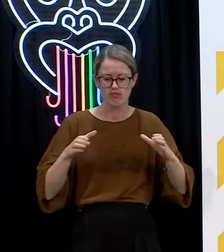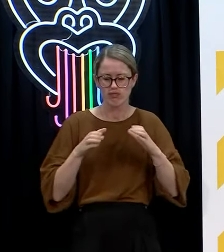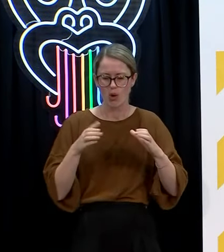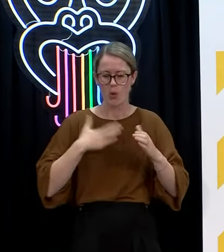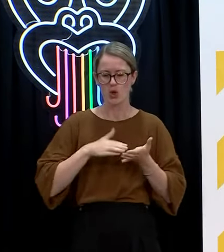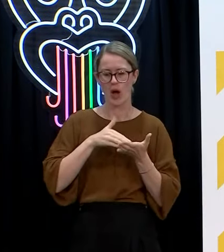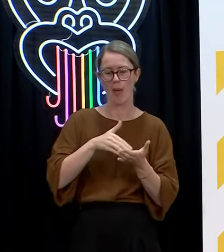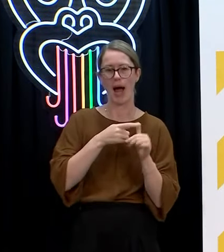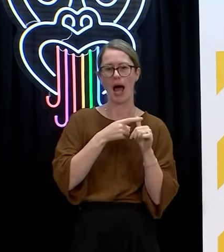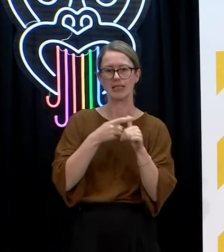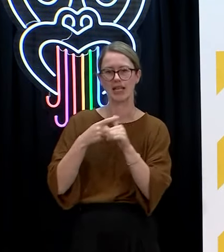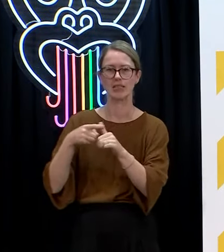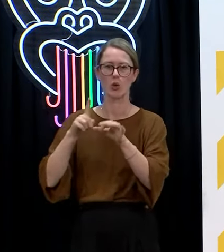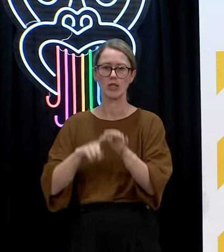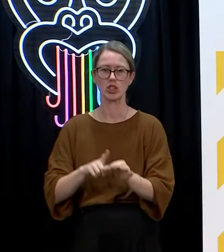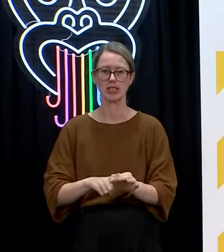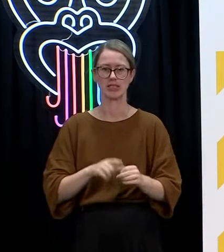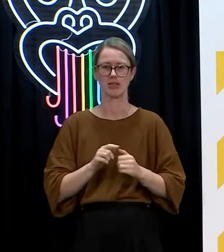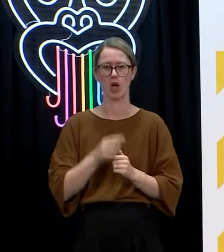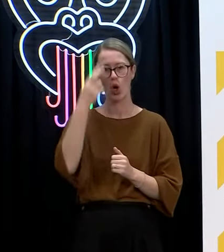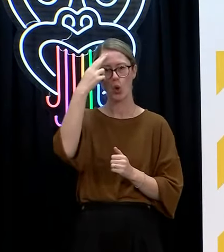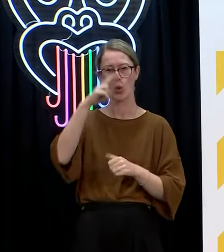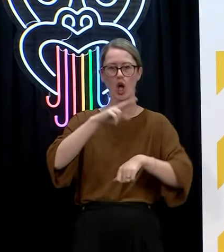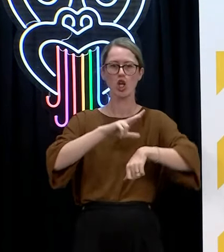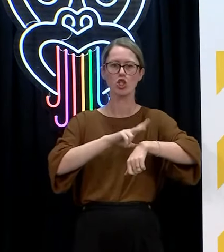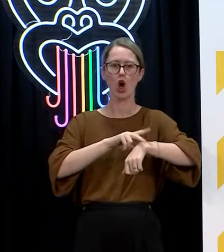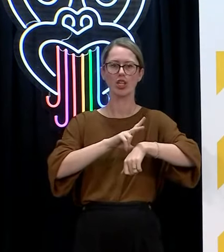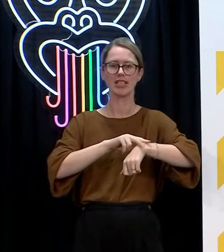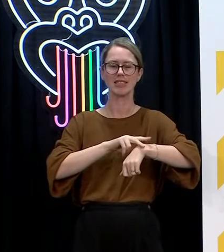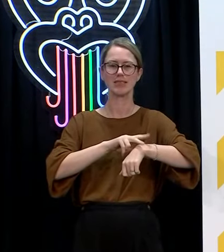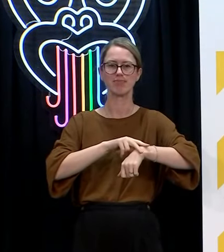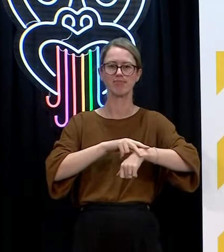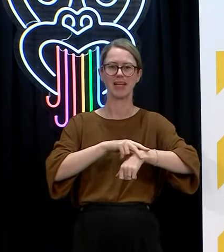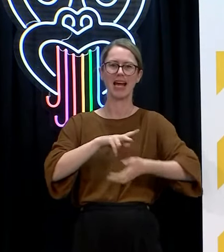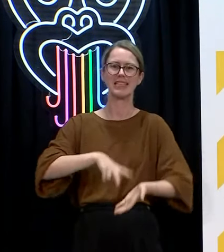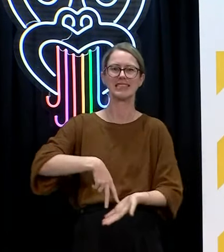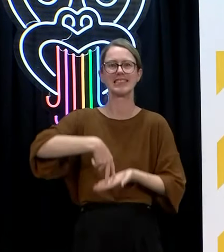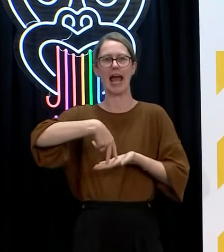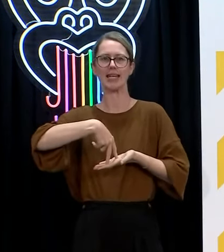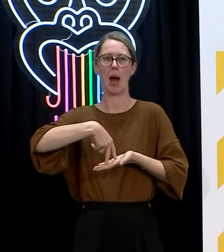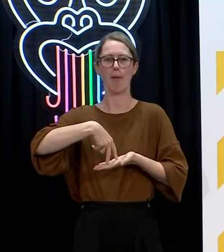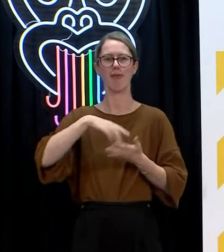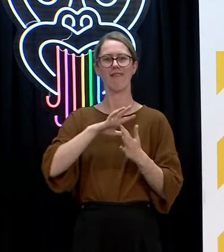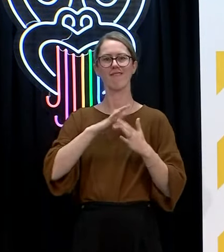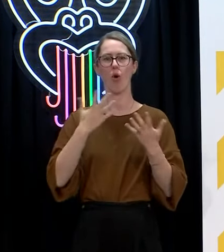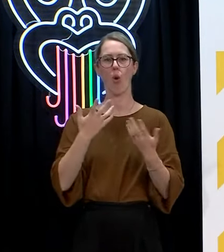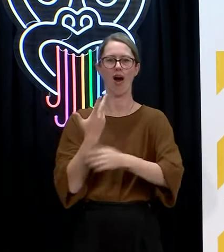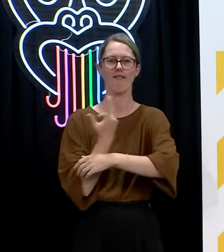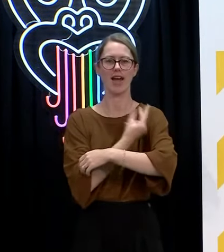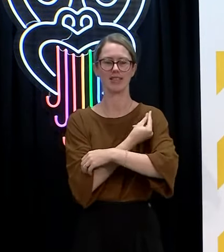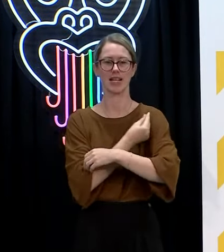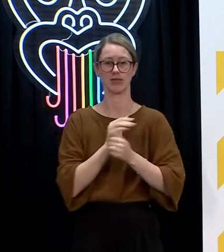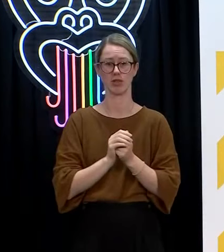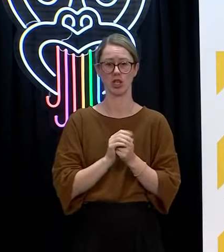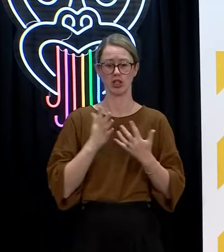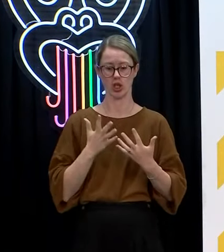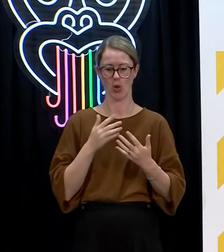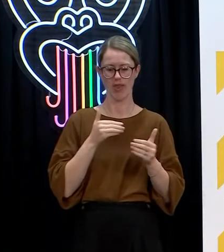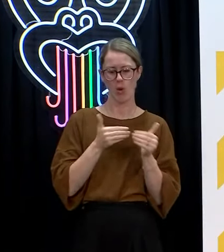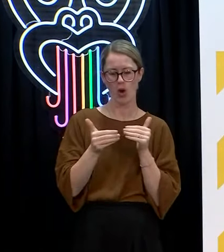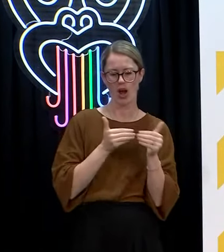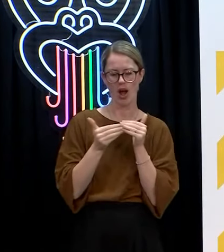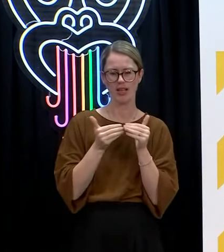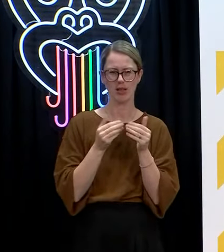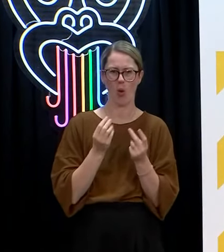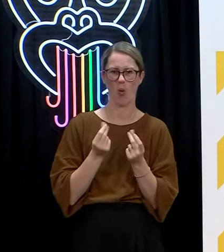have about the vaccine. This is called Doctors Stand Up for Vaccination. Within less than 40 hours of this